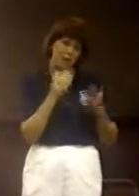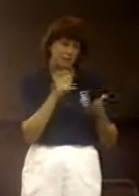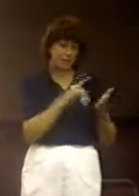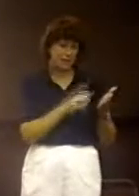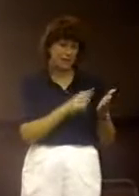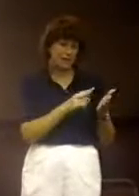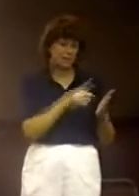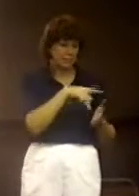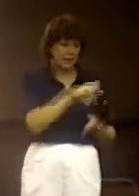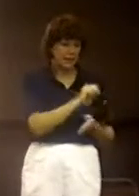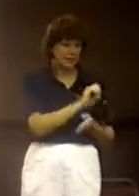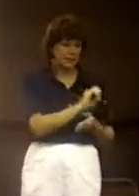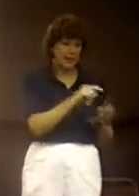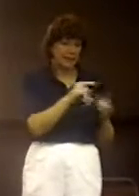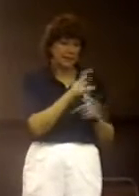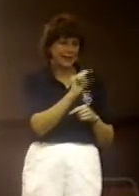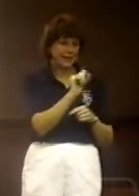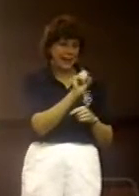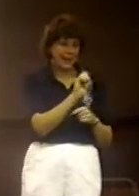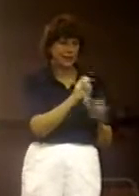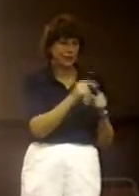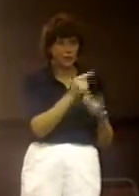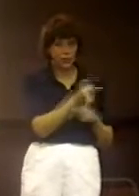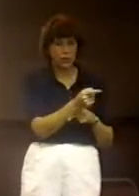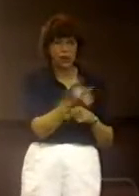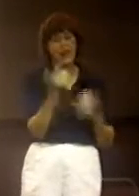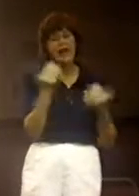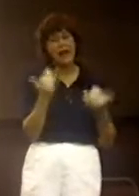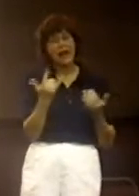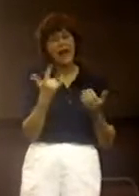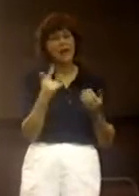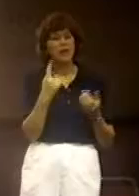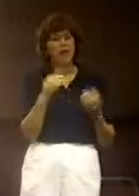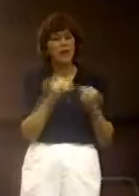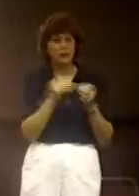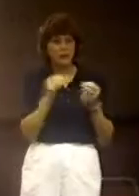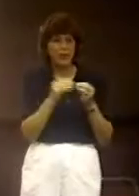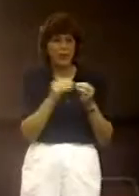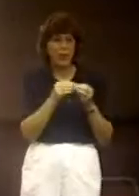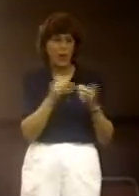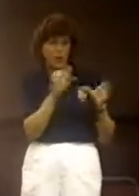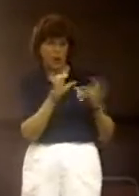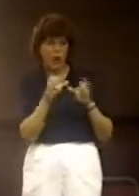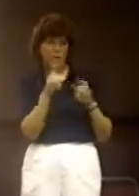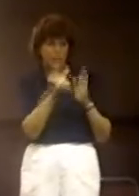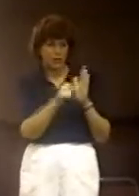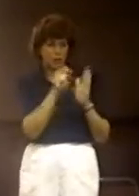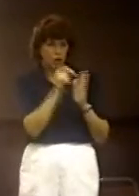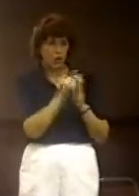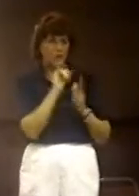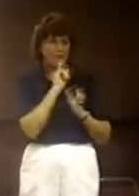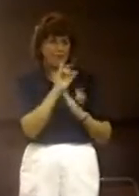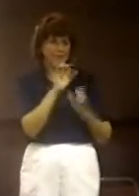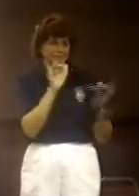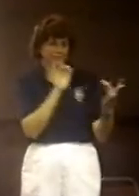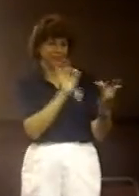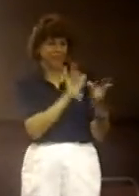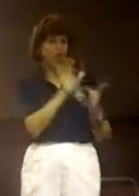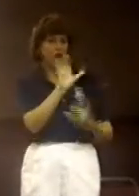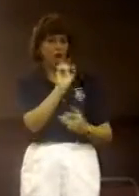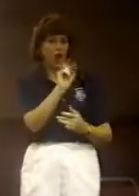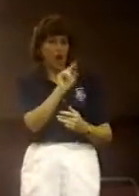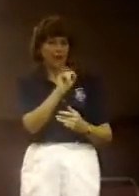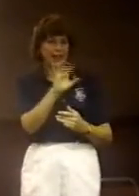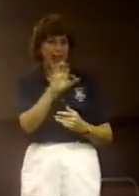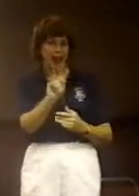as CASE to you. Now the more common term is contact language. But this was back in